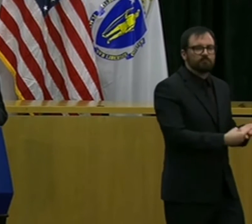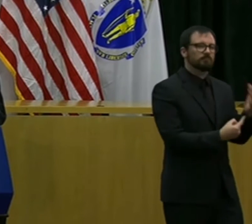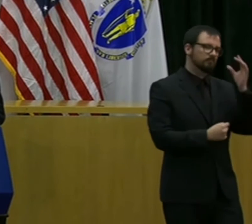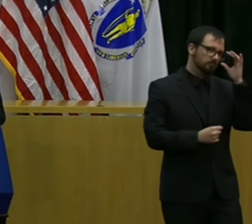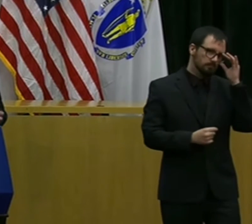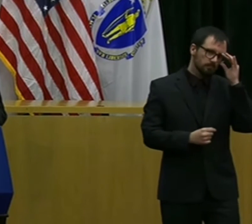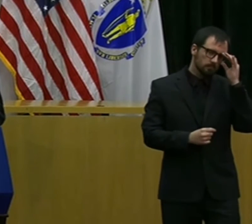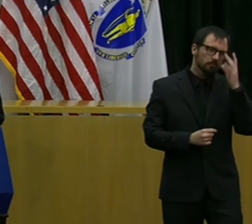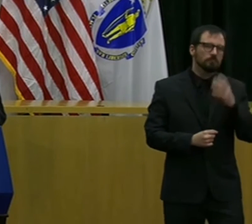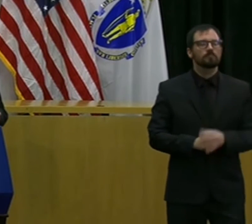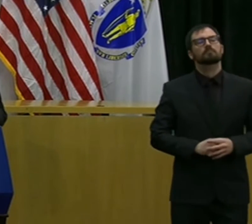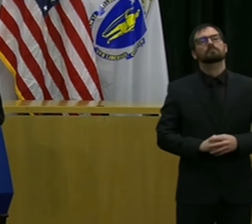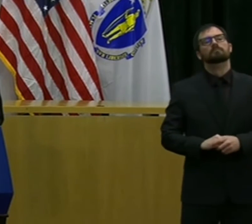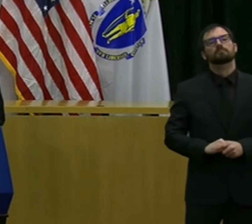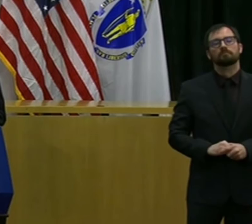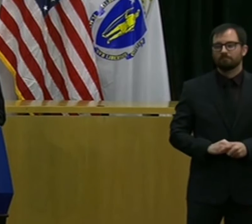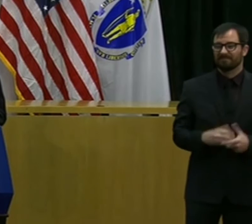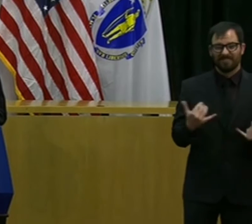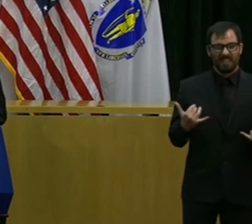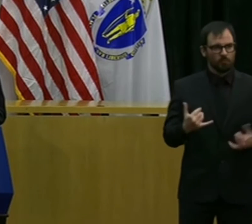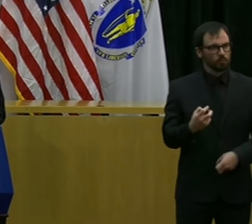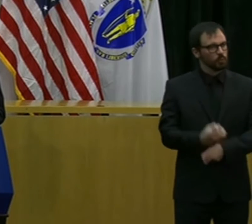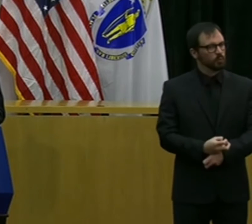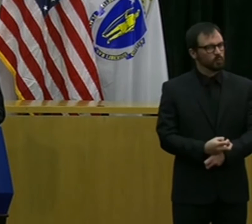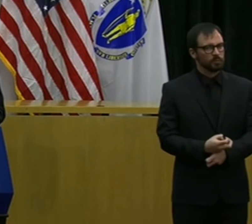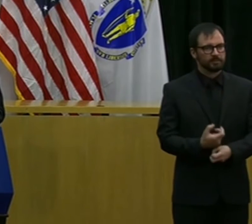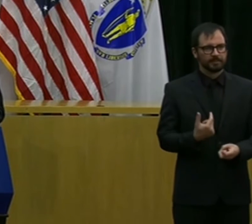at this point to engage the legislative process,